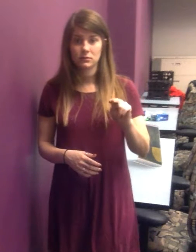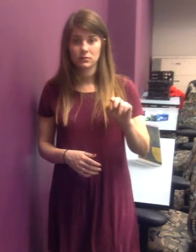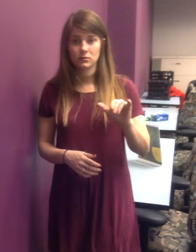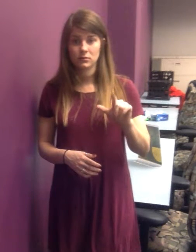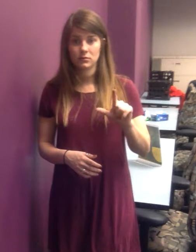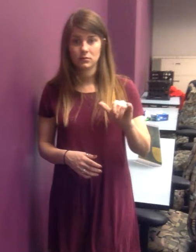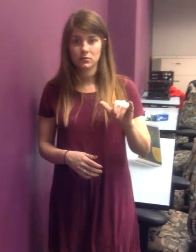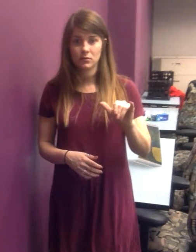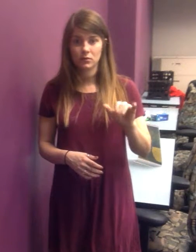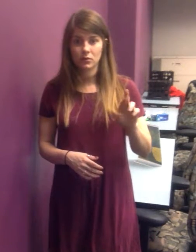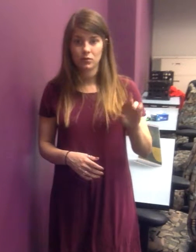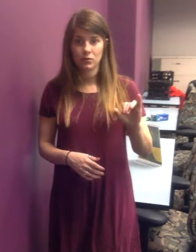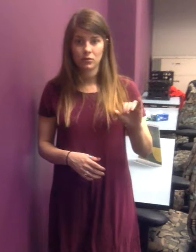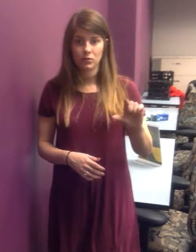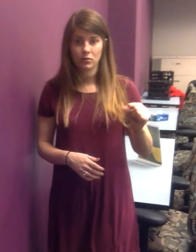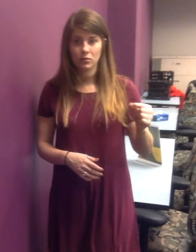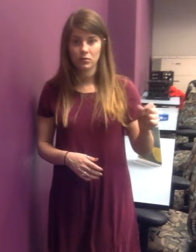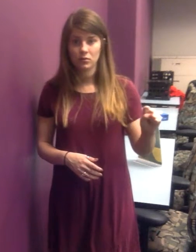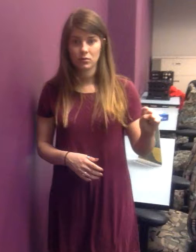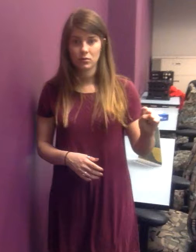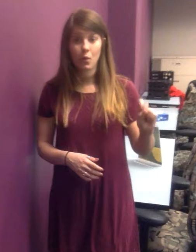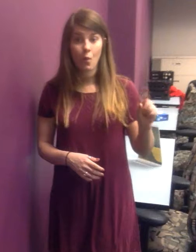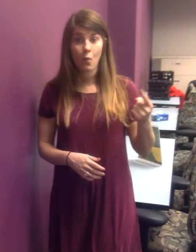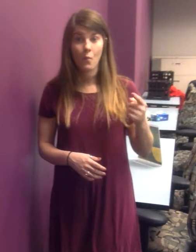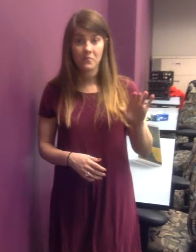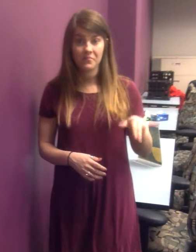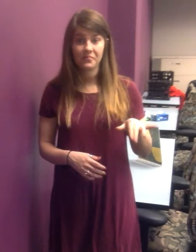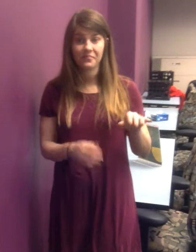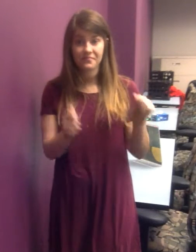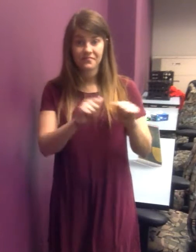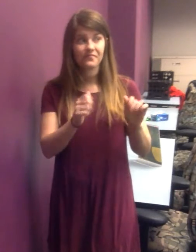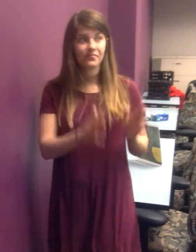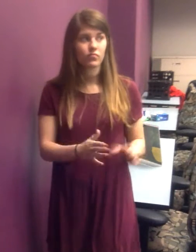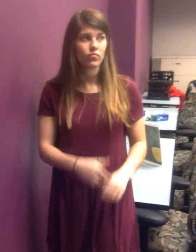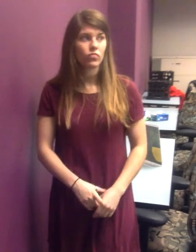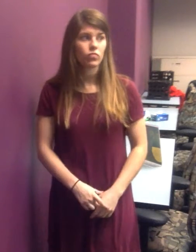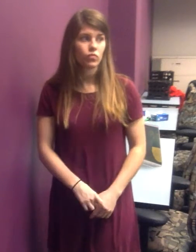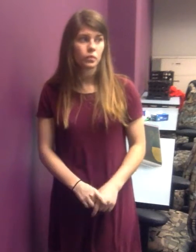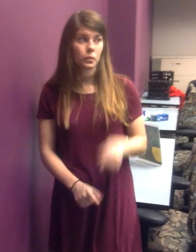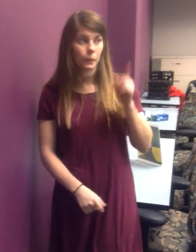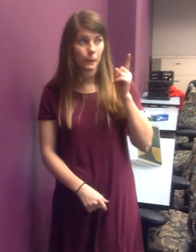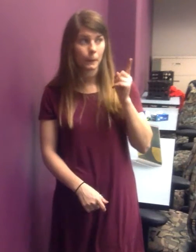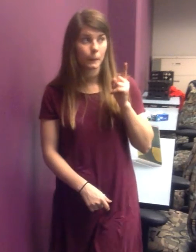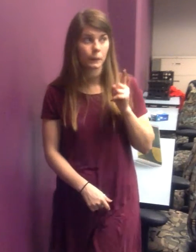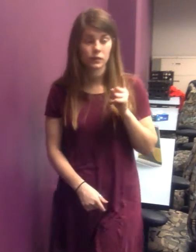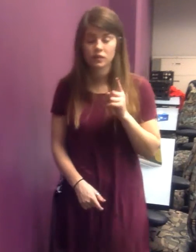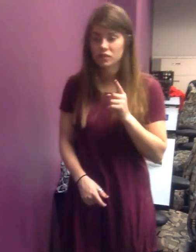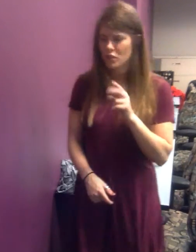North Carolina expect 25 years from now, 50 years from now, 100 years from now. The report said